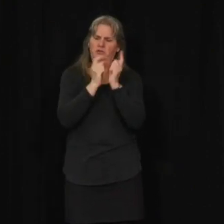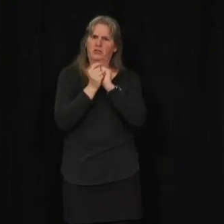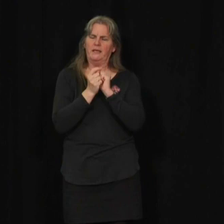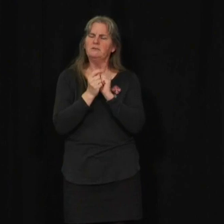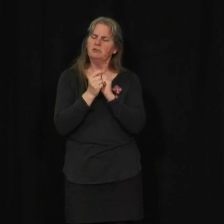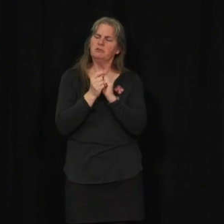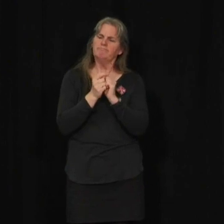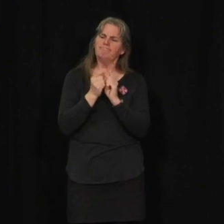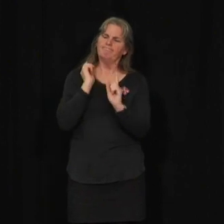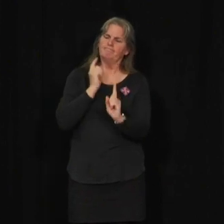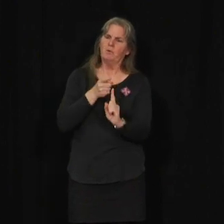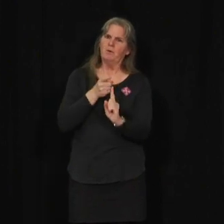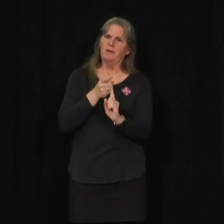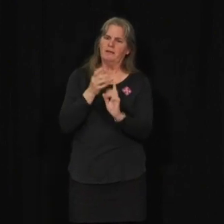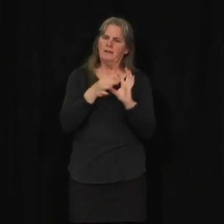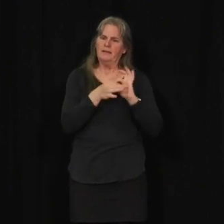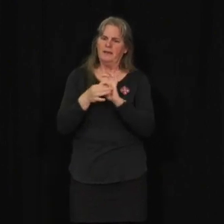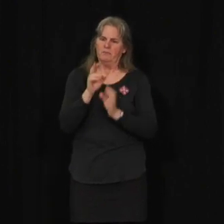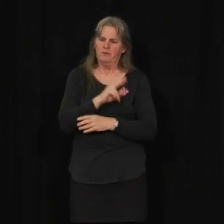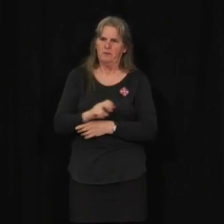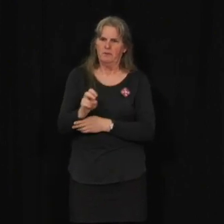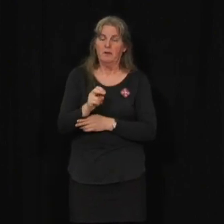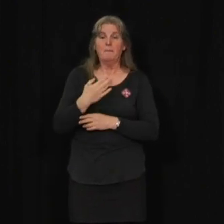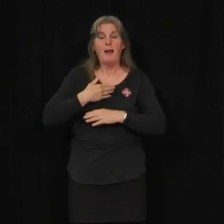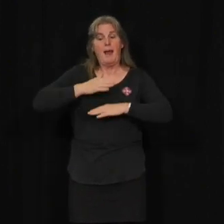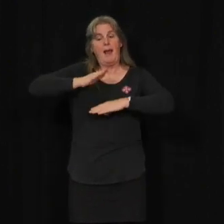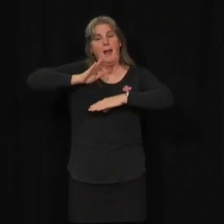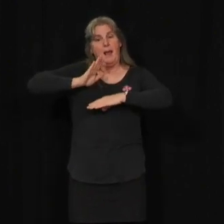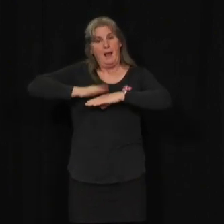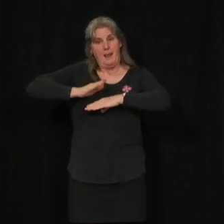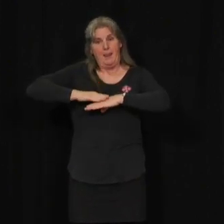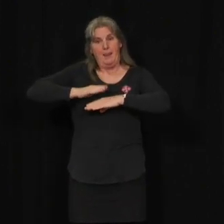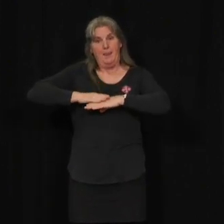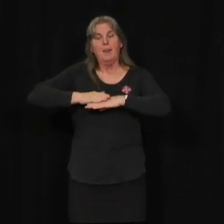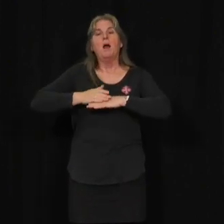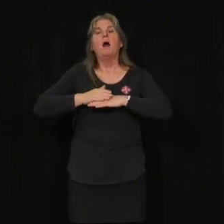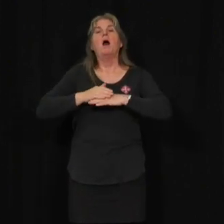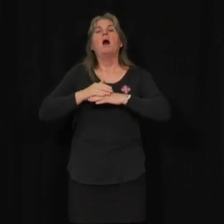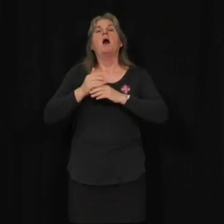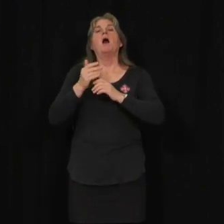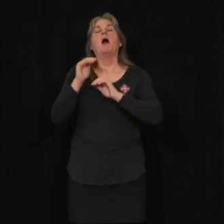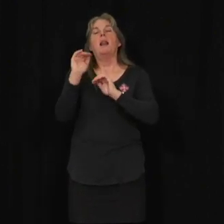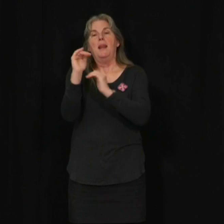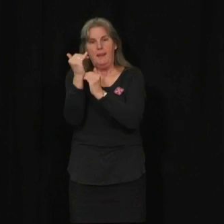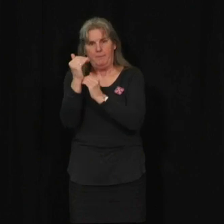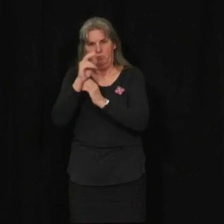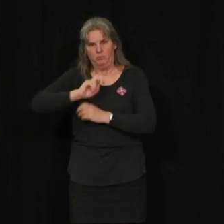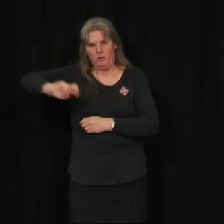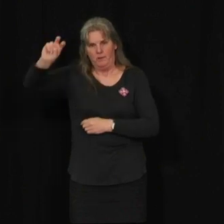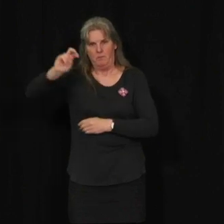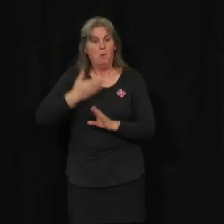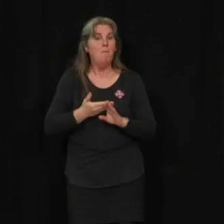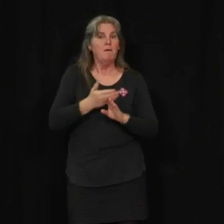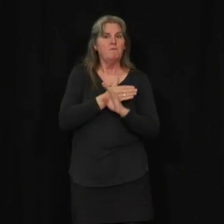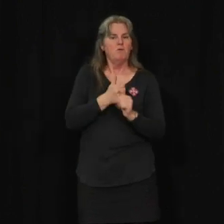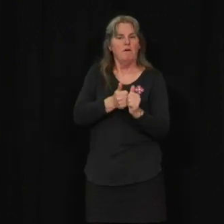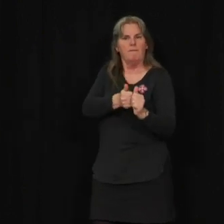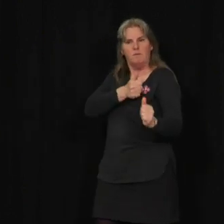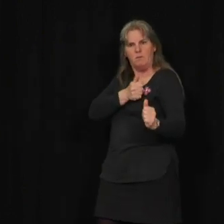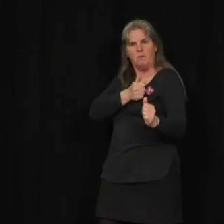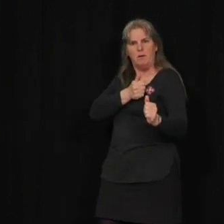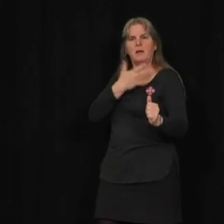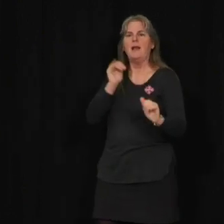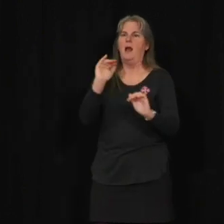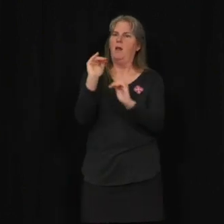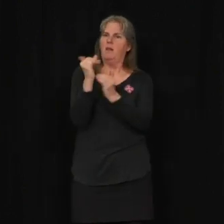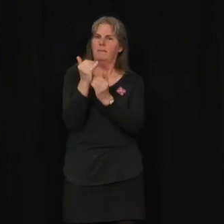communities. I'm advising that Yukoners limit rather than avoid travel through rural communities. As